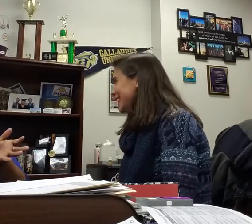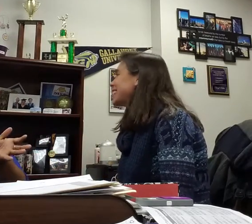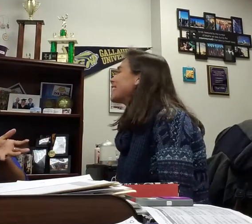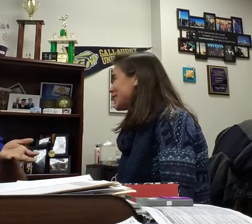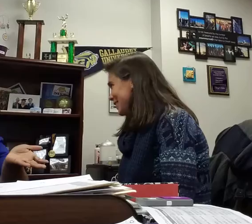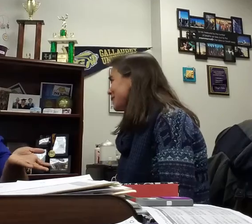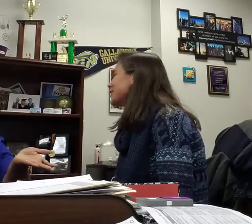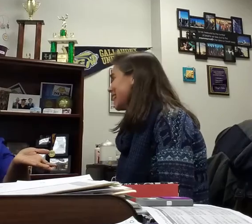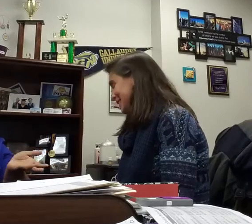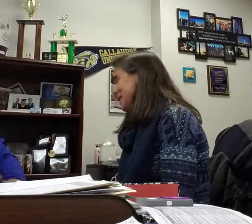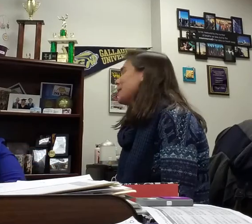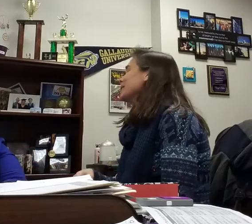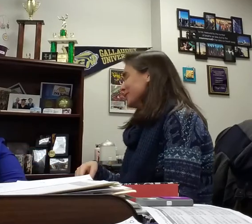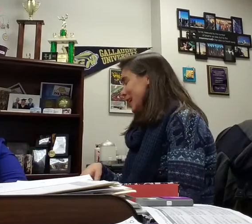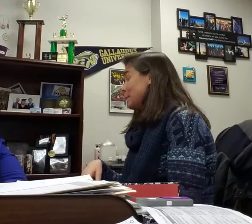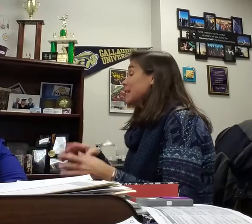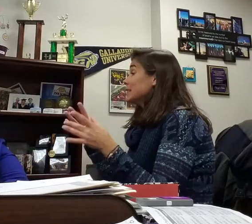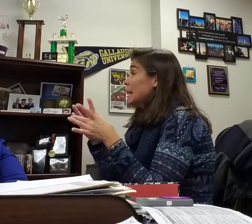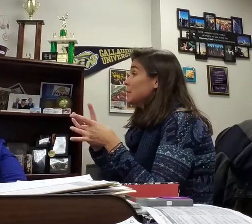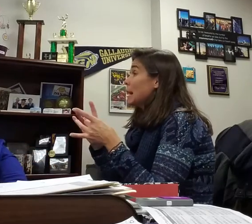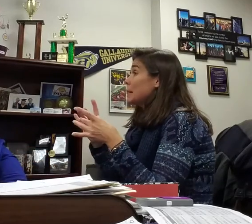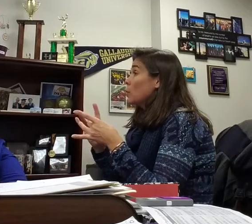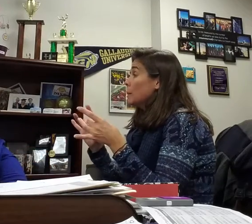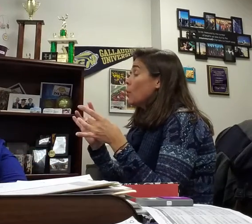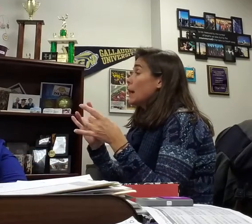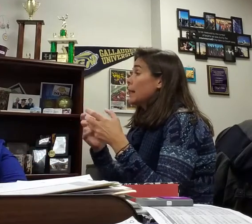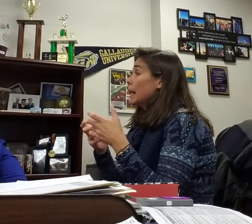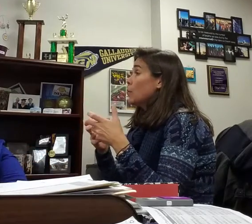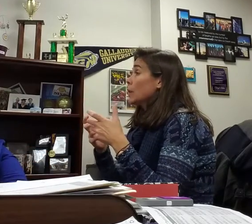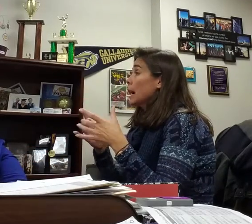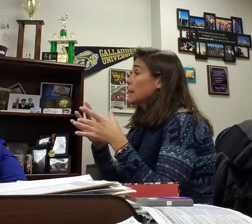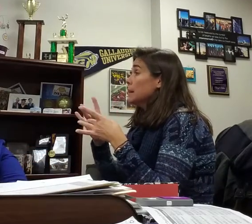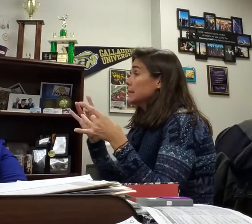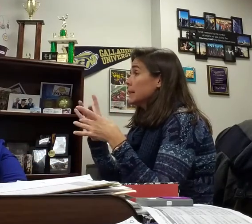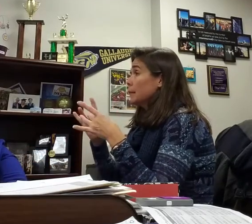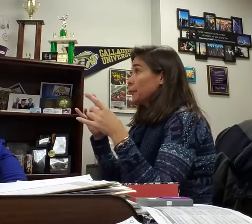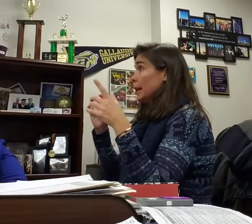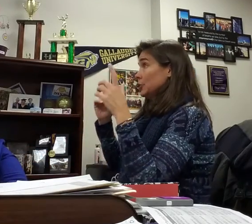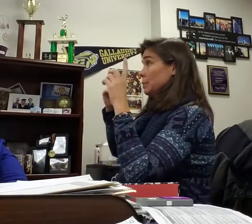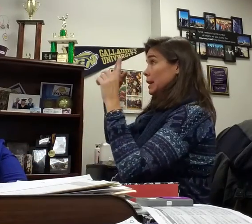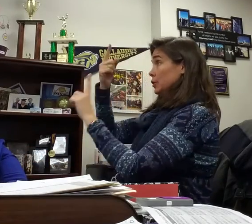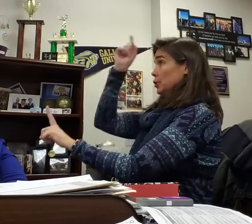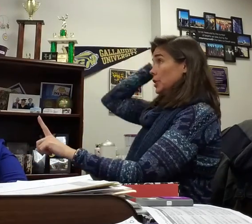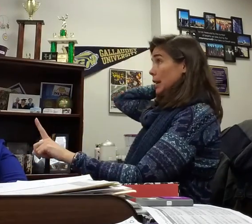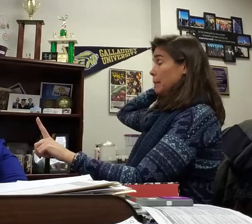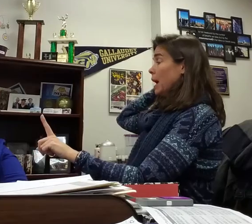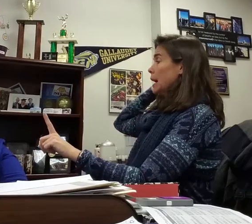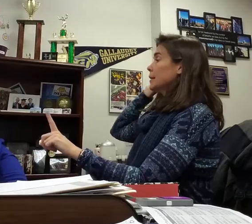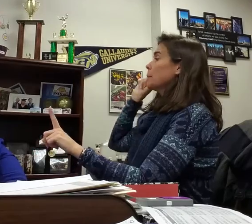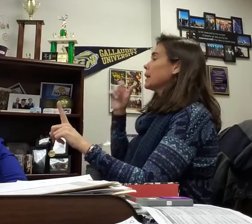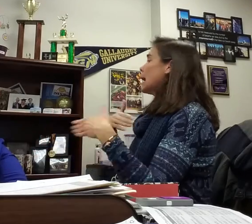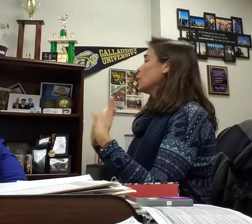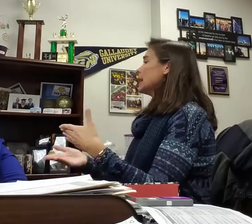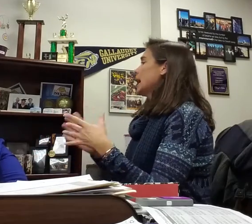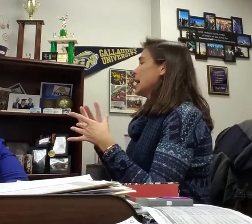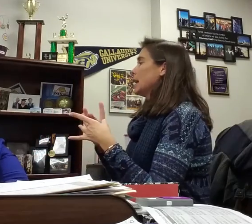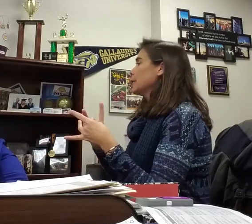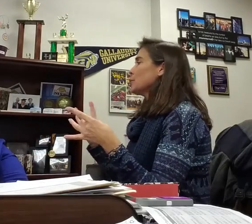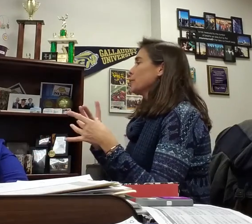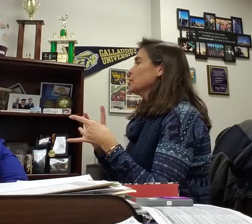I didn't, Right, but at the same time, at one point, they were kind of missing the information because you're signing behind them. But I went ahead, I didn't know if you